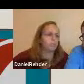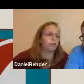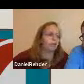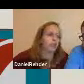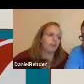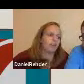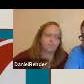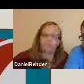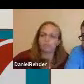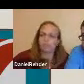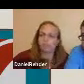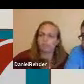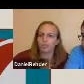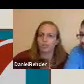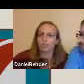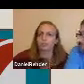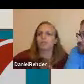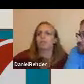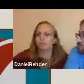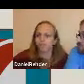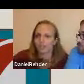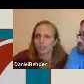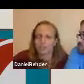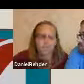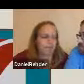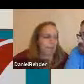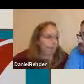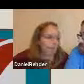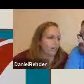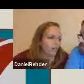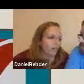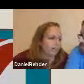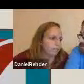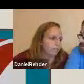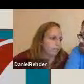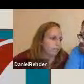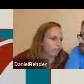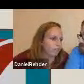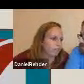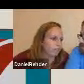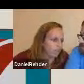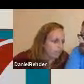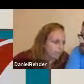detailed, but to build a relationship with them.